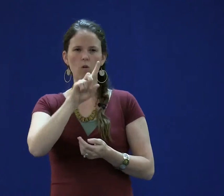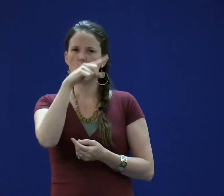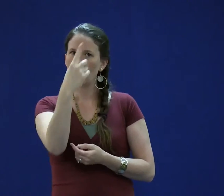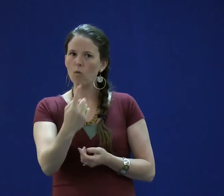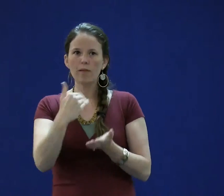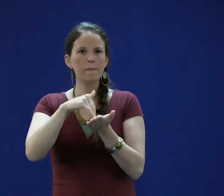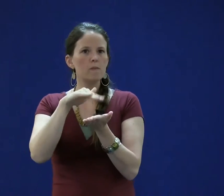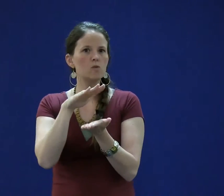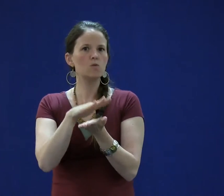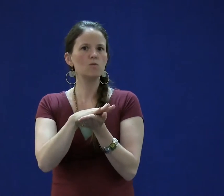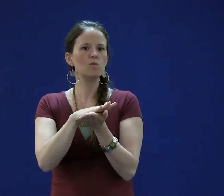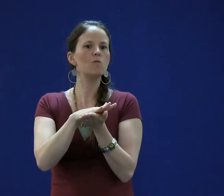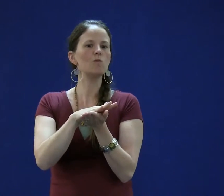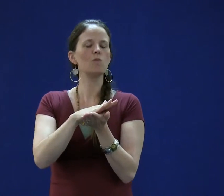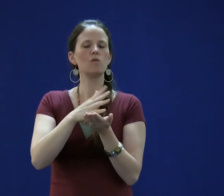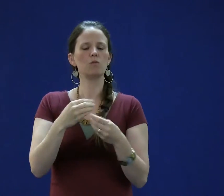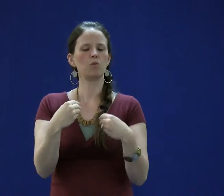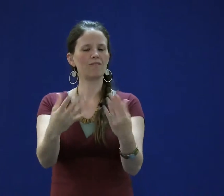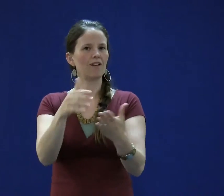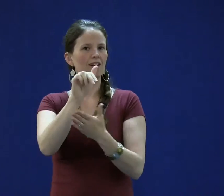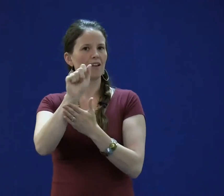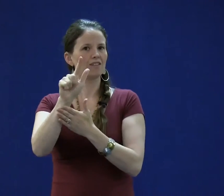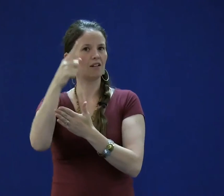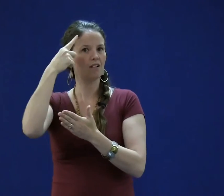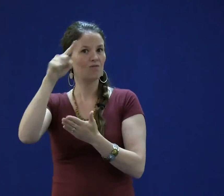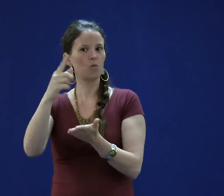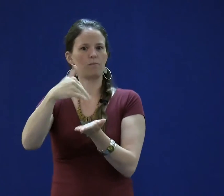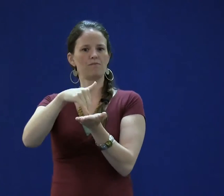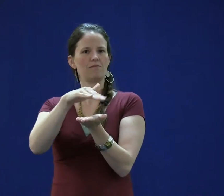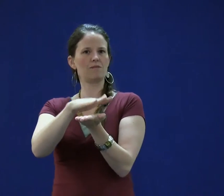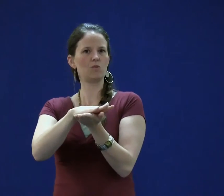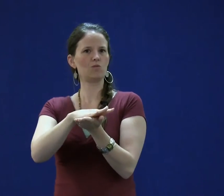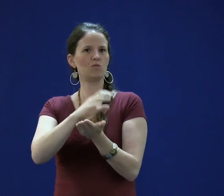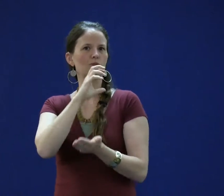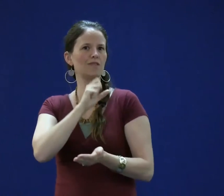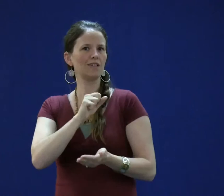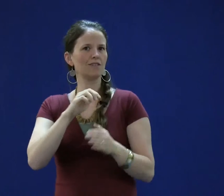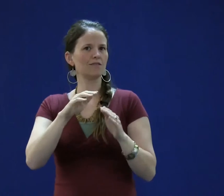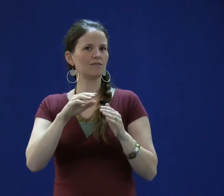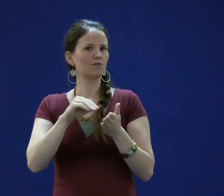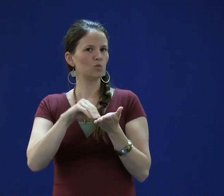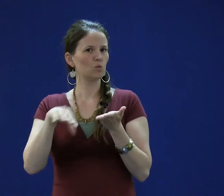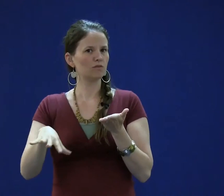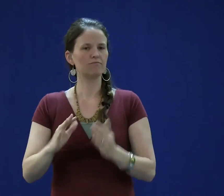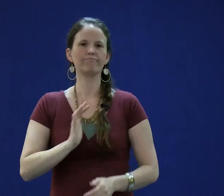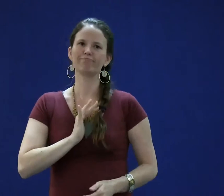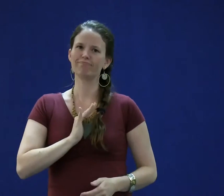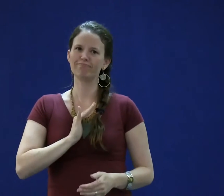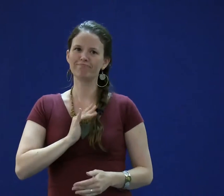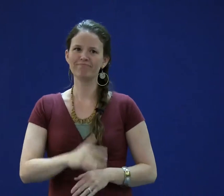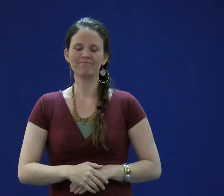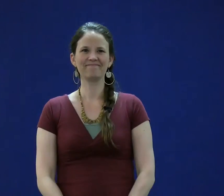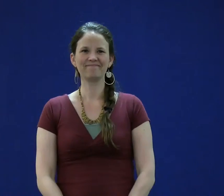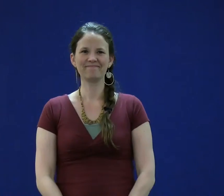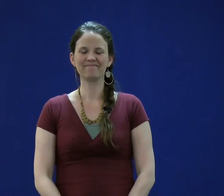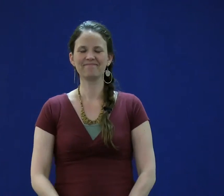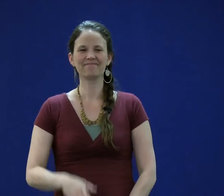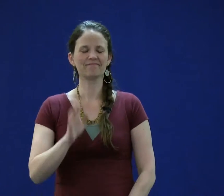It seems that Lyman Moore School is the only school that offers American Sign Language classes to middle school age